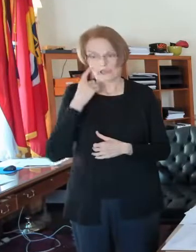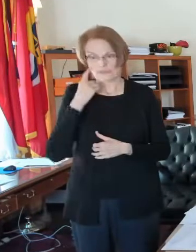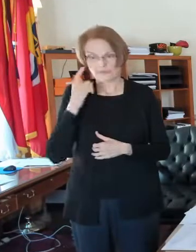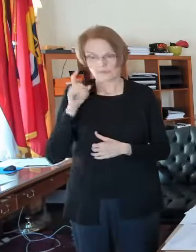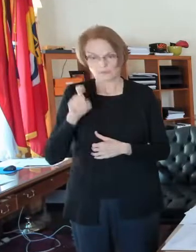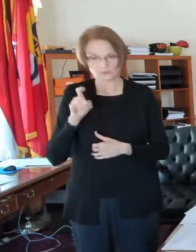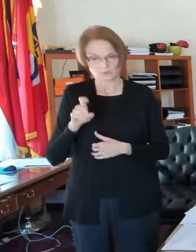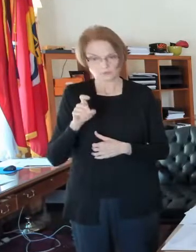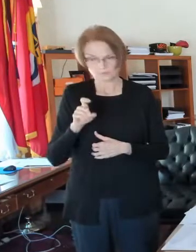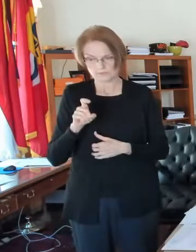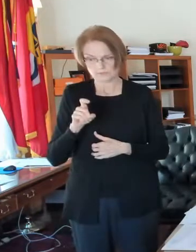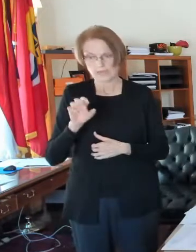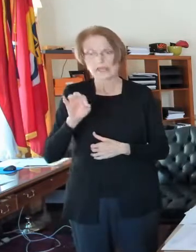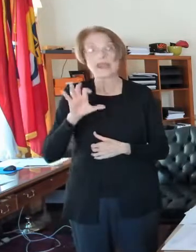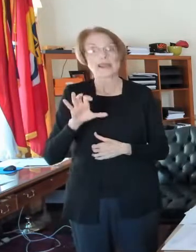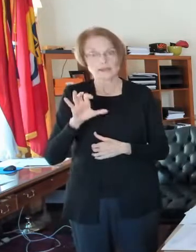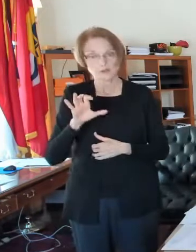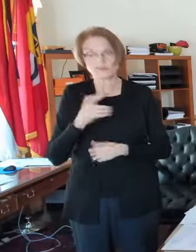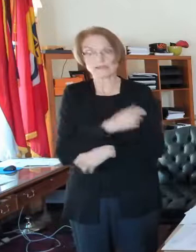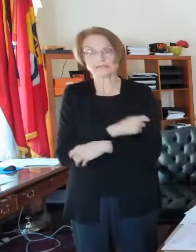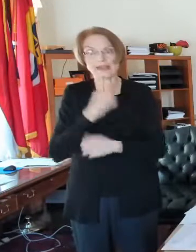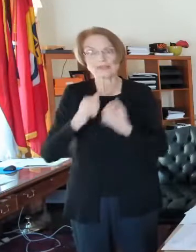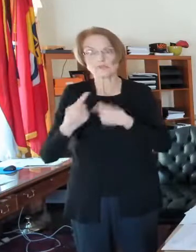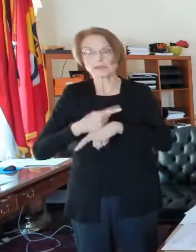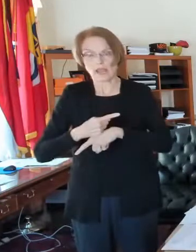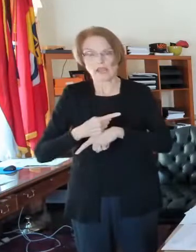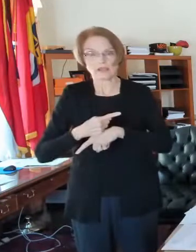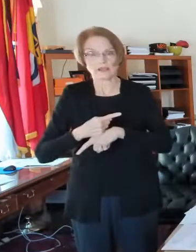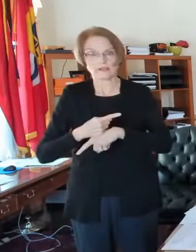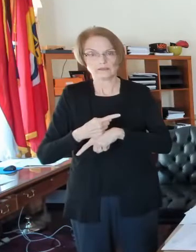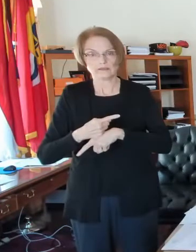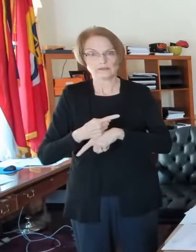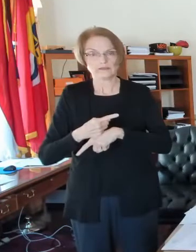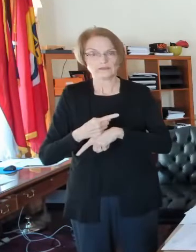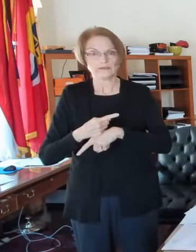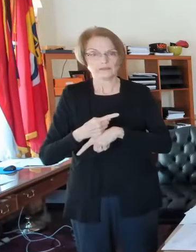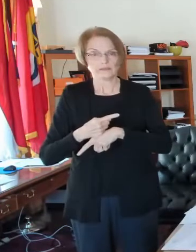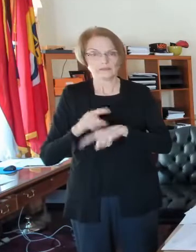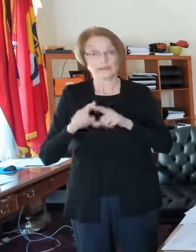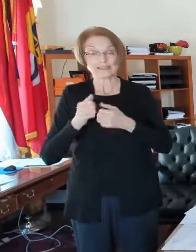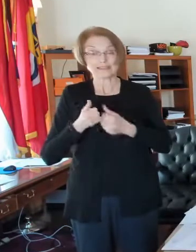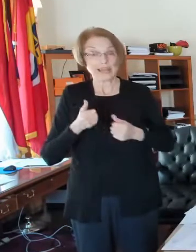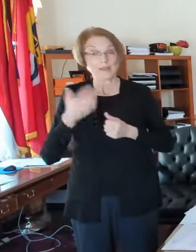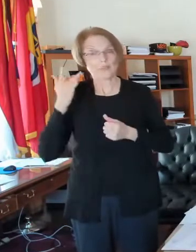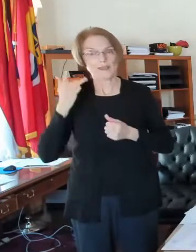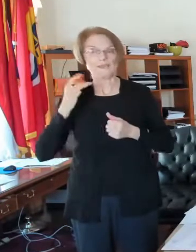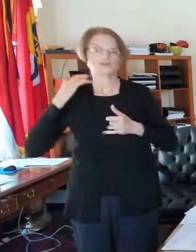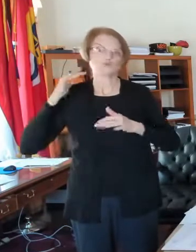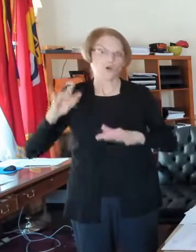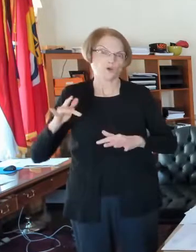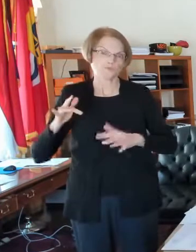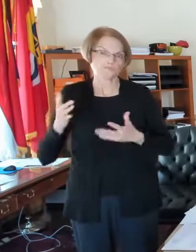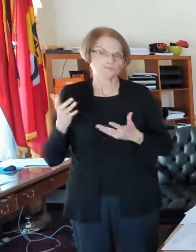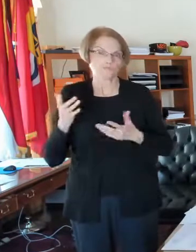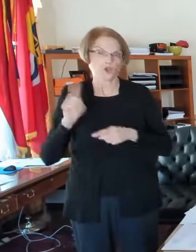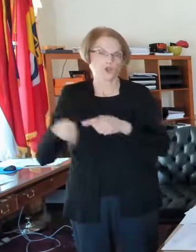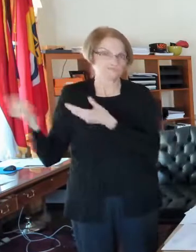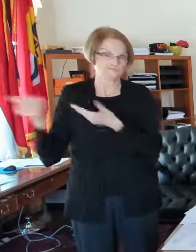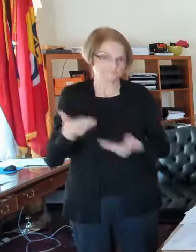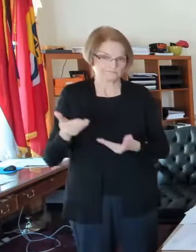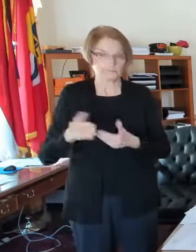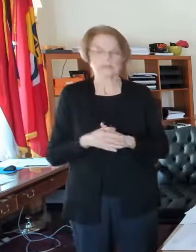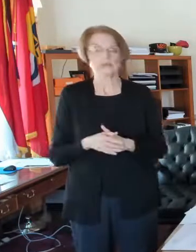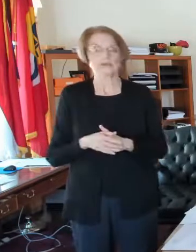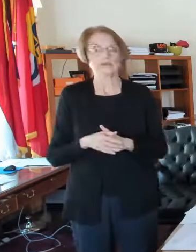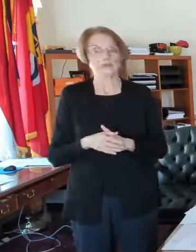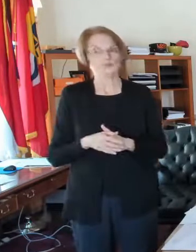900 a day, and delayed a little bit because of the snow and all that sort of thing. So the supply